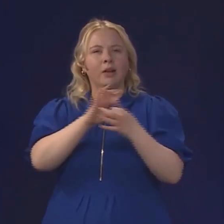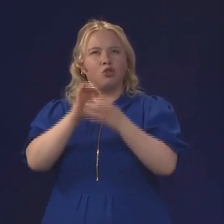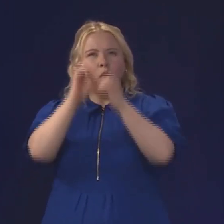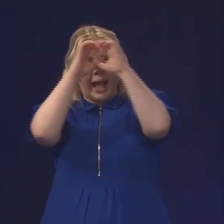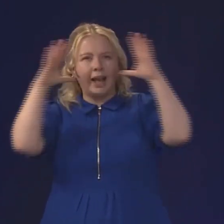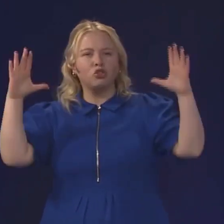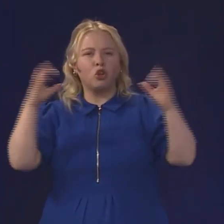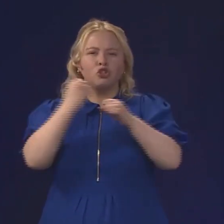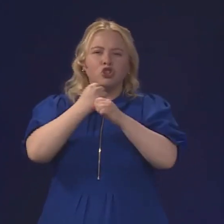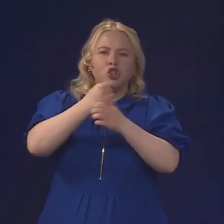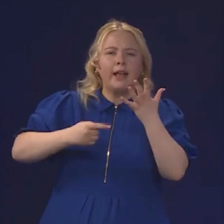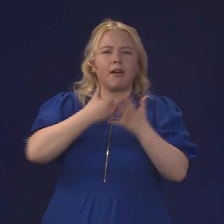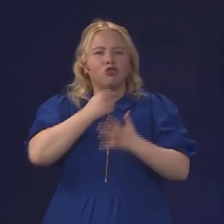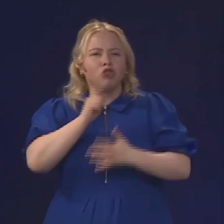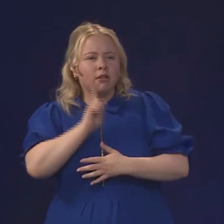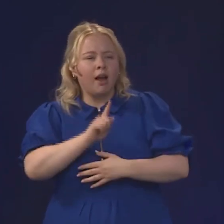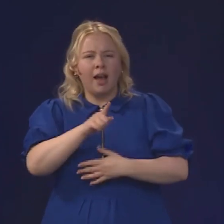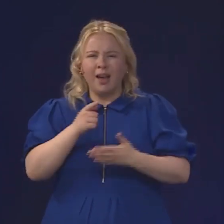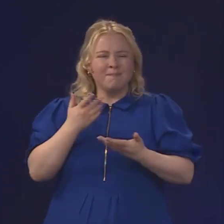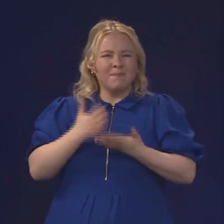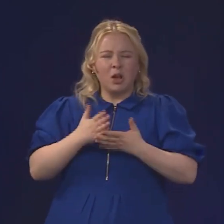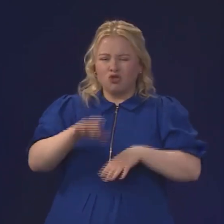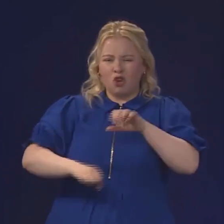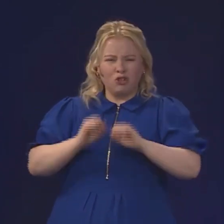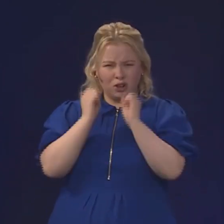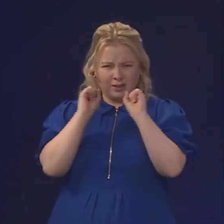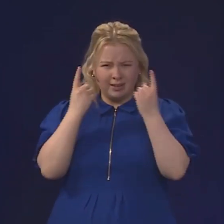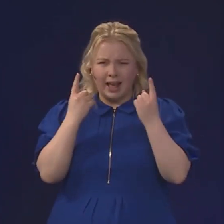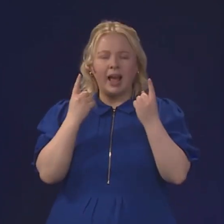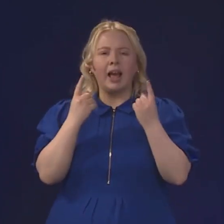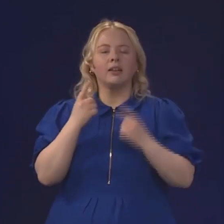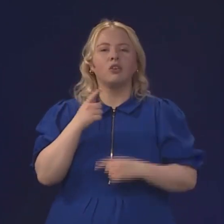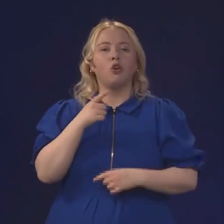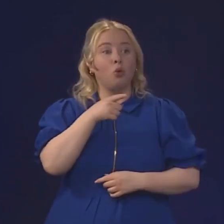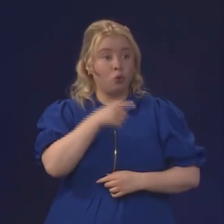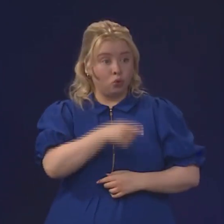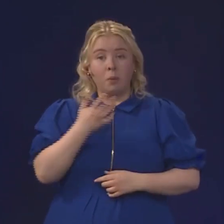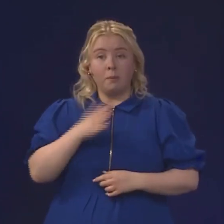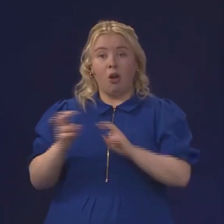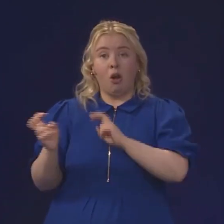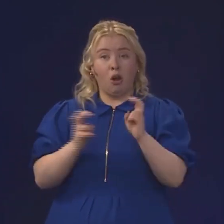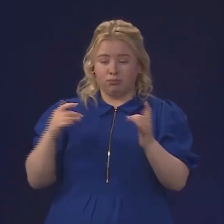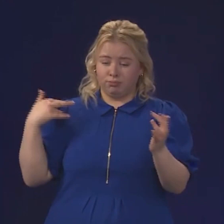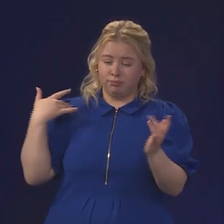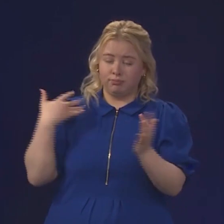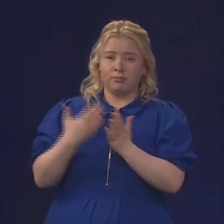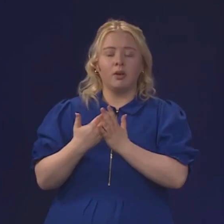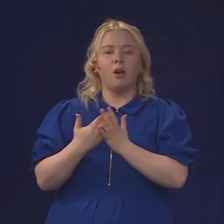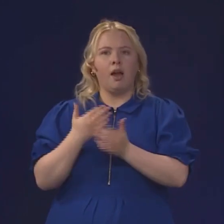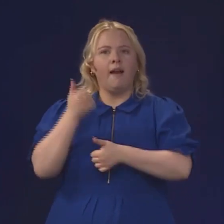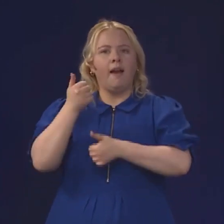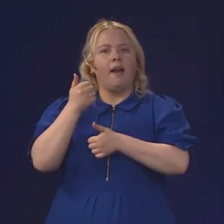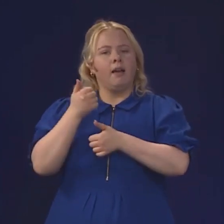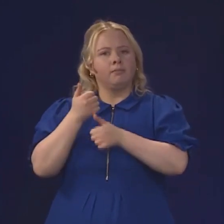genuinely struggling to understand the ideology. So you have argued for some years in favour of self-identification